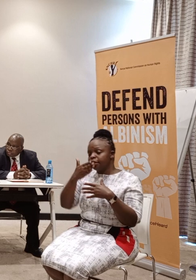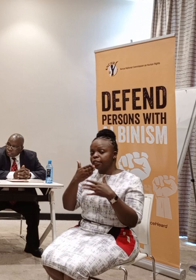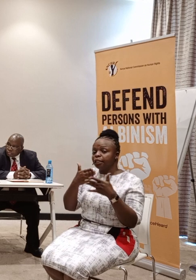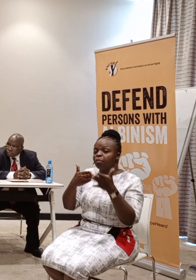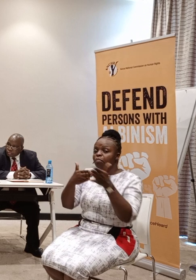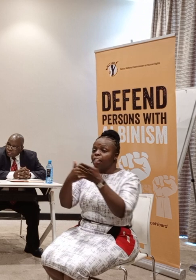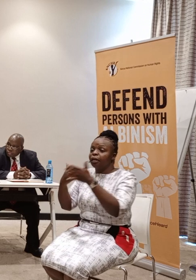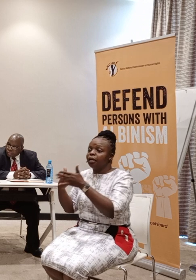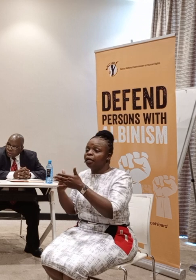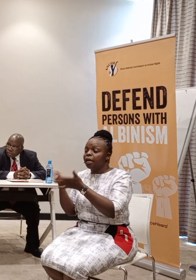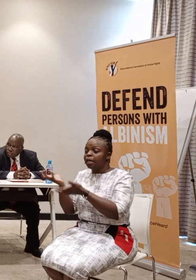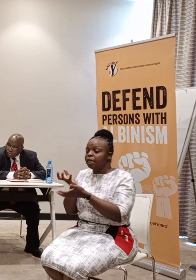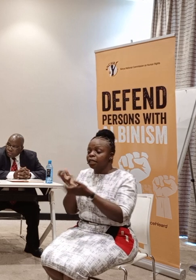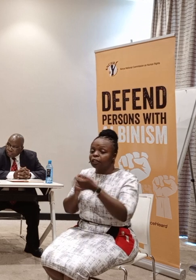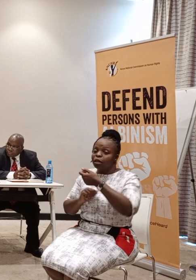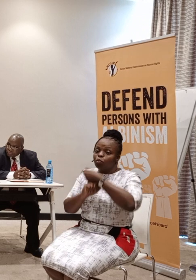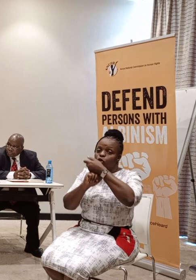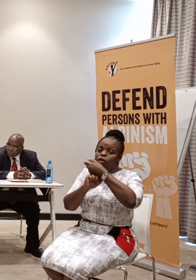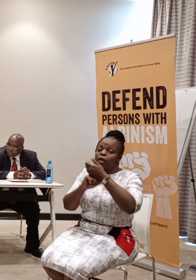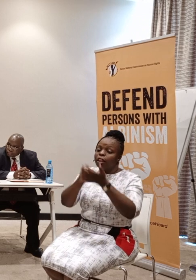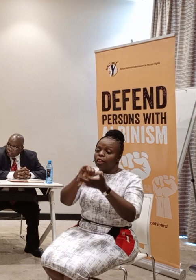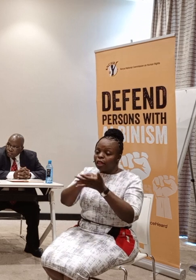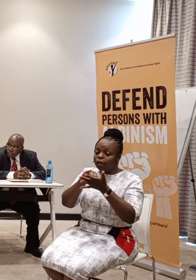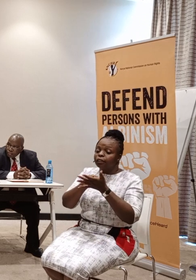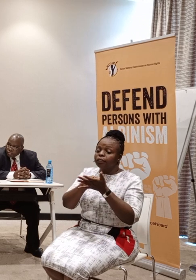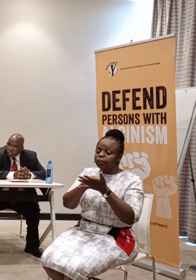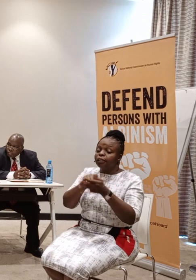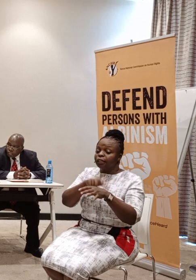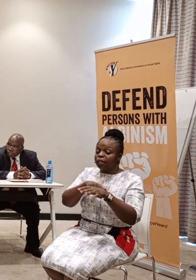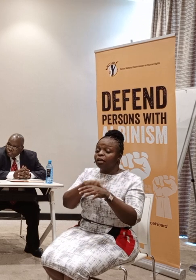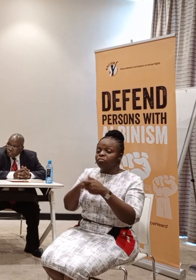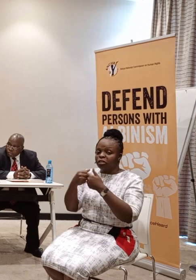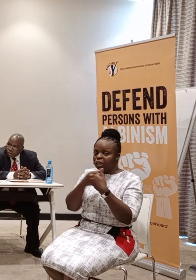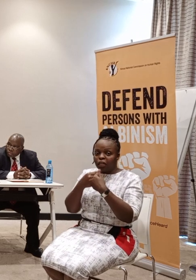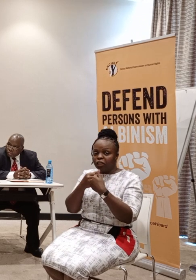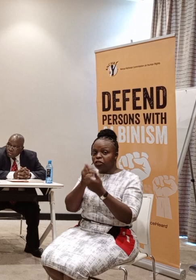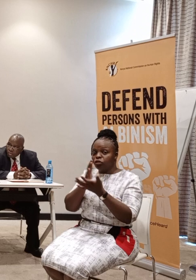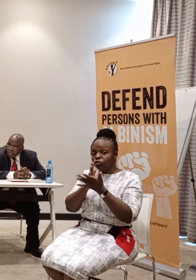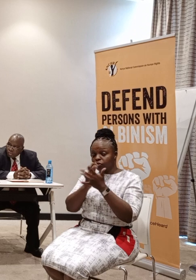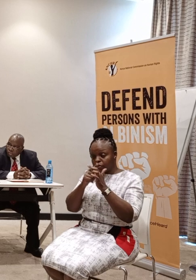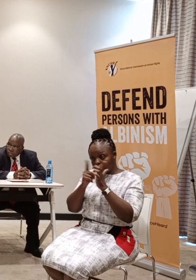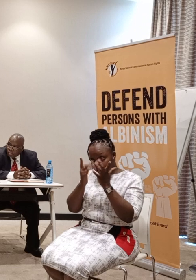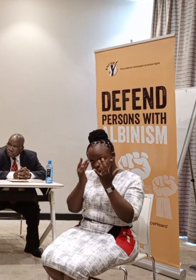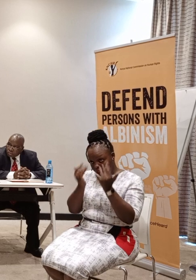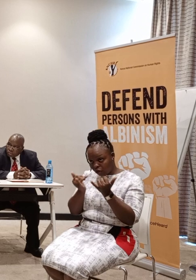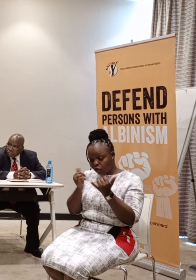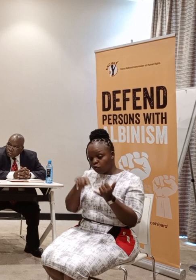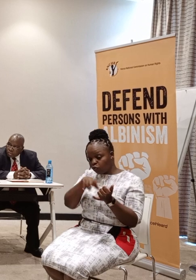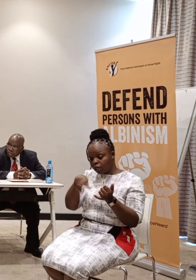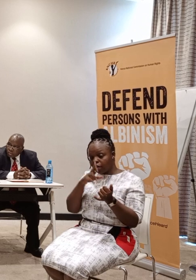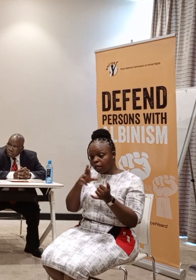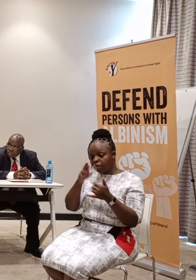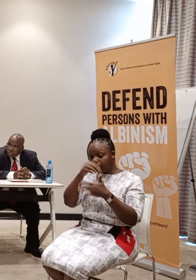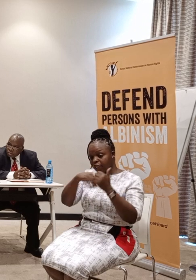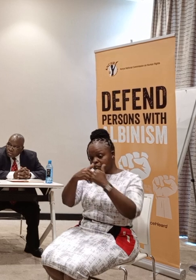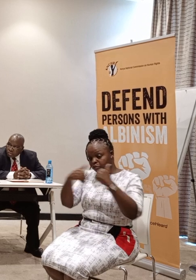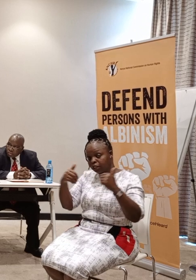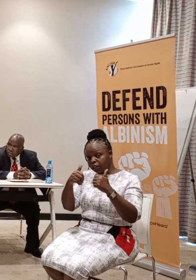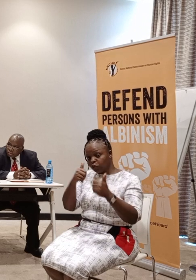and they need support. That was a challenge then. But for now, we are in a space, we're working